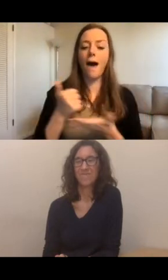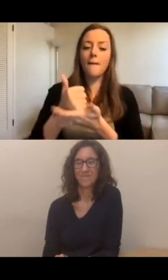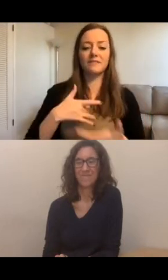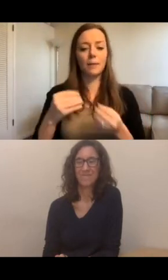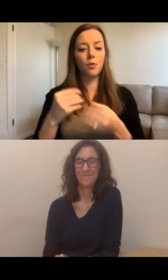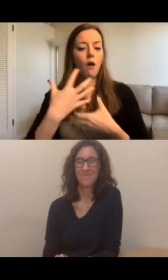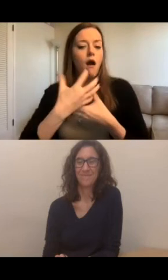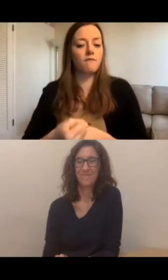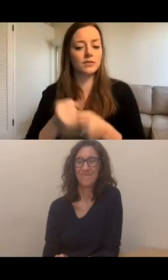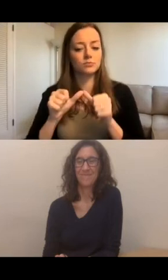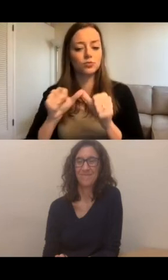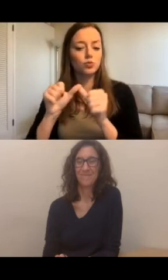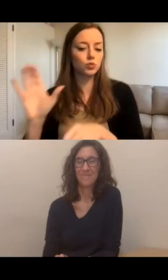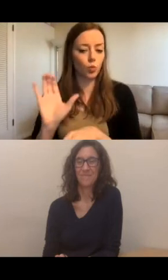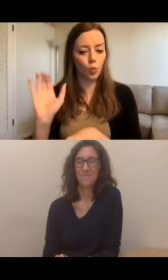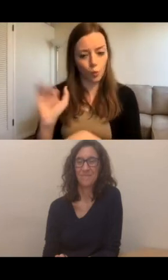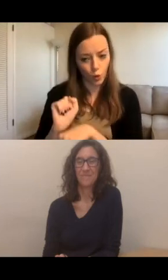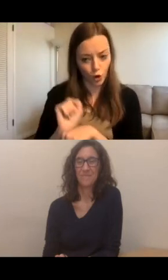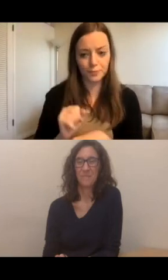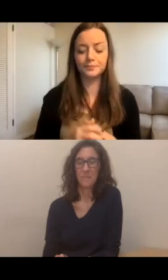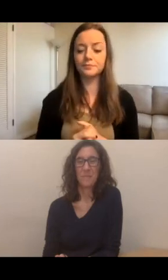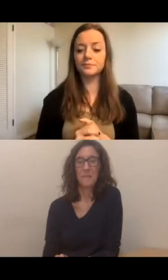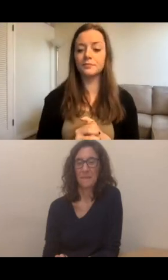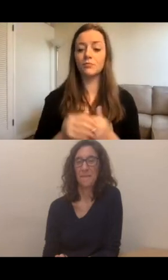help them feel more confident to keep working.